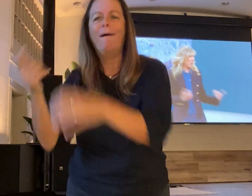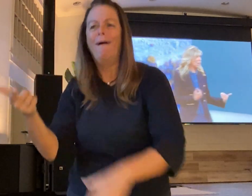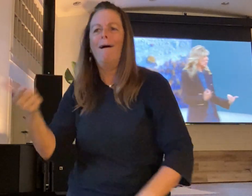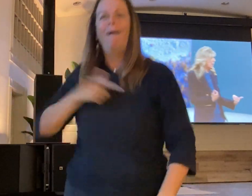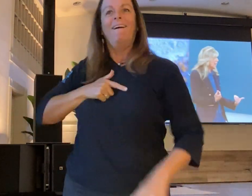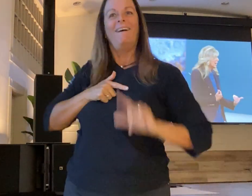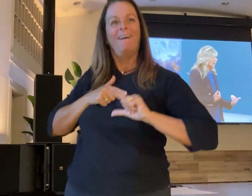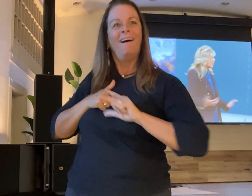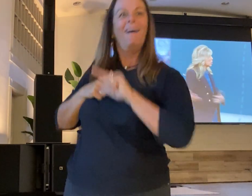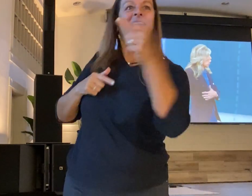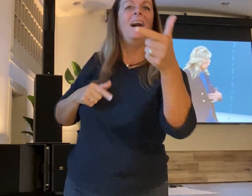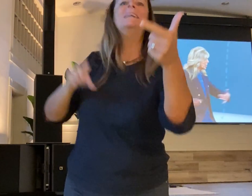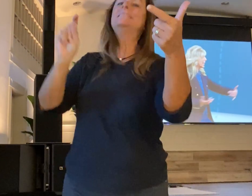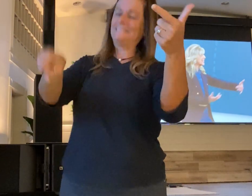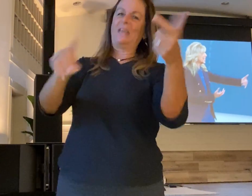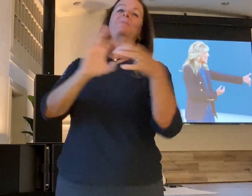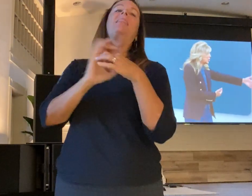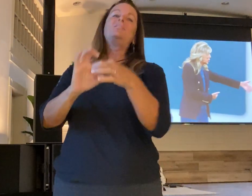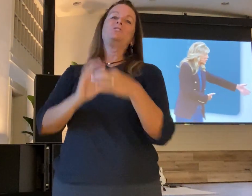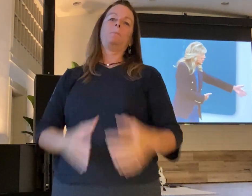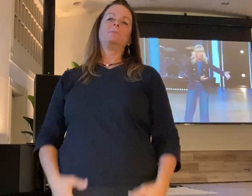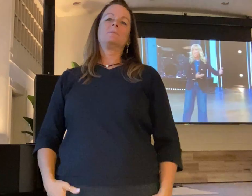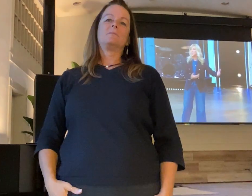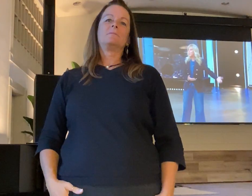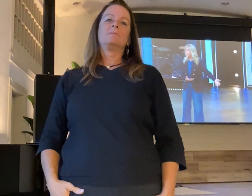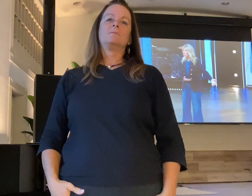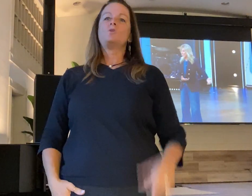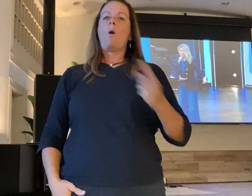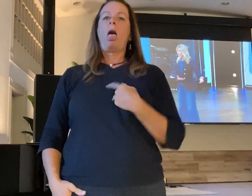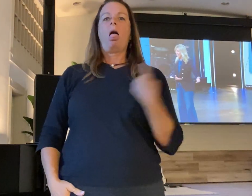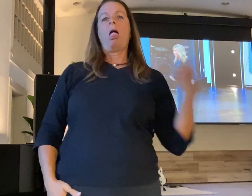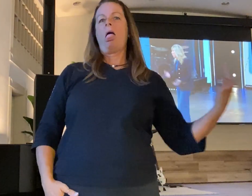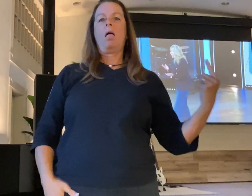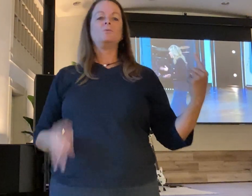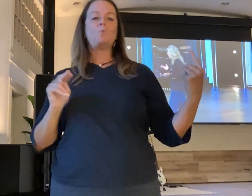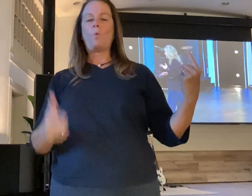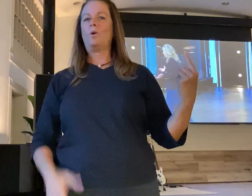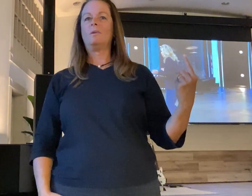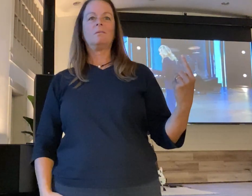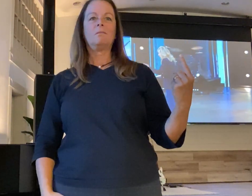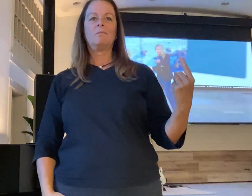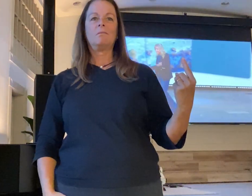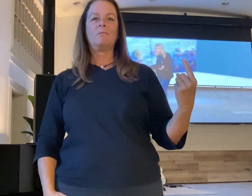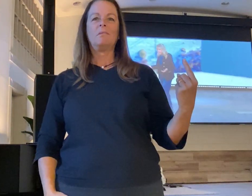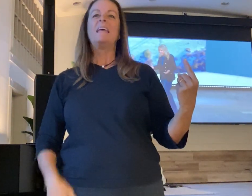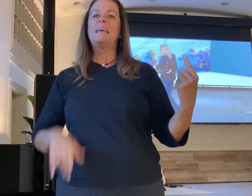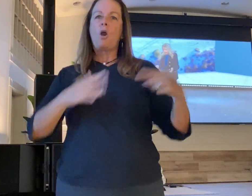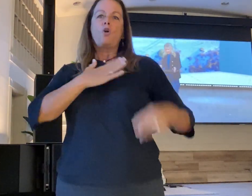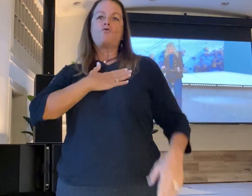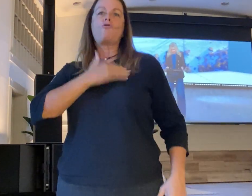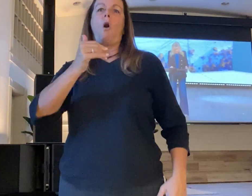when Jesus said, come follow me, he was calling us into community. That's why it says in